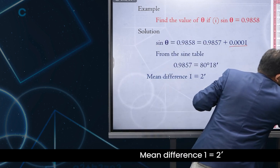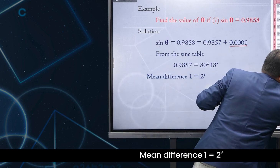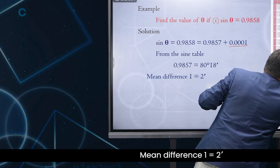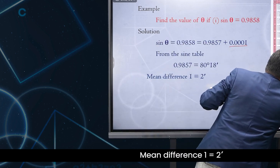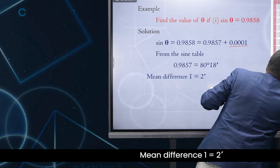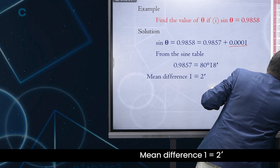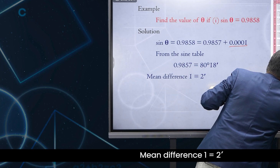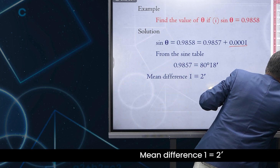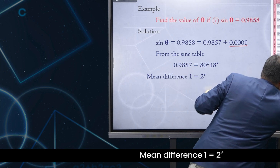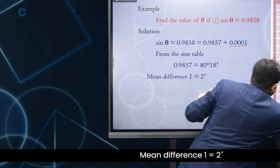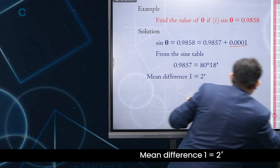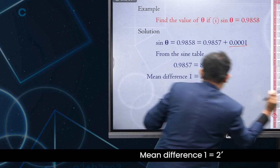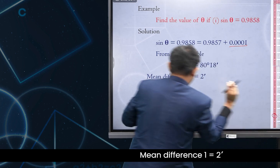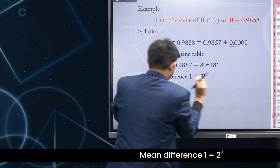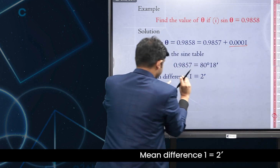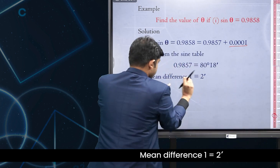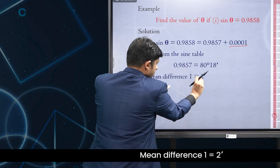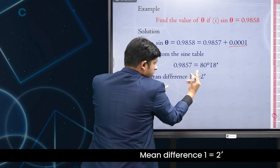1 is equal to 2 minutes.